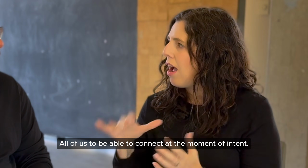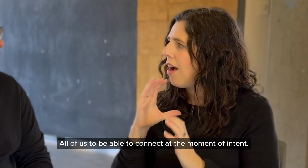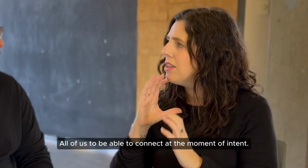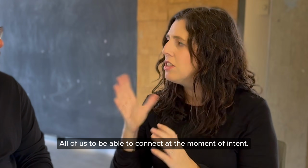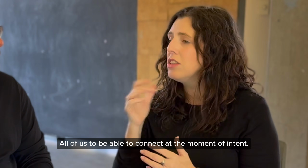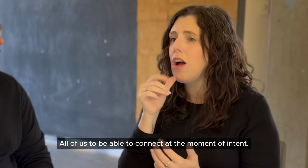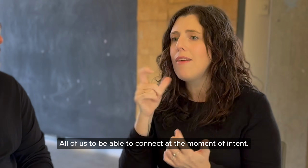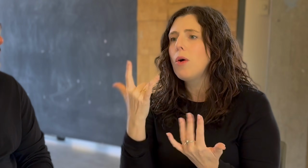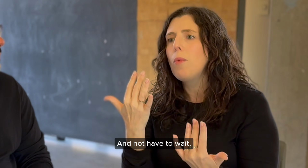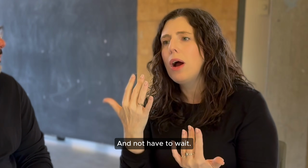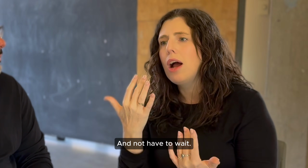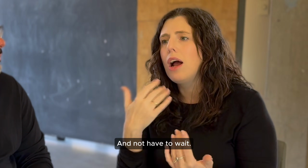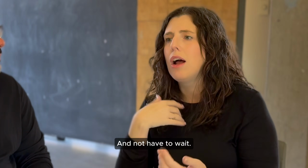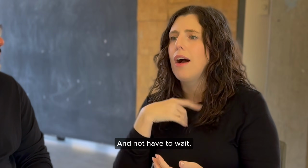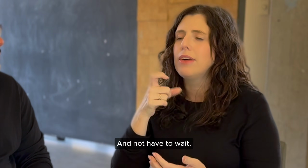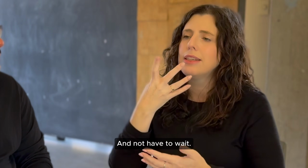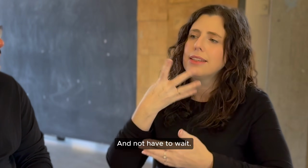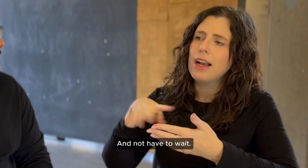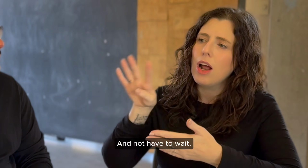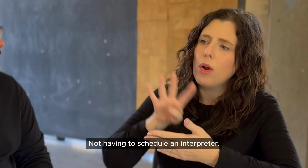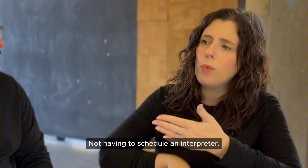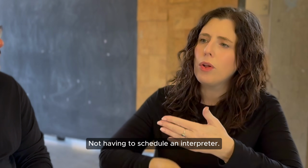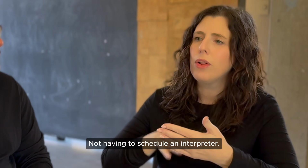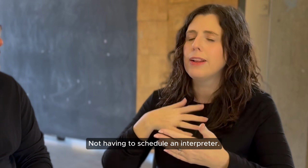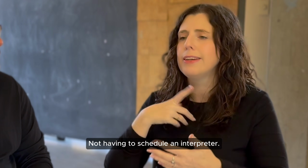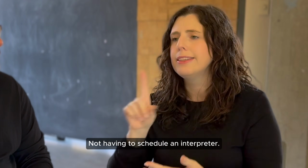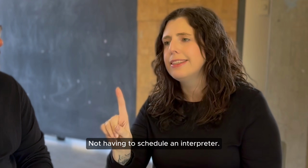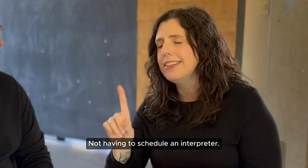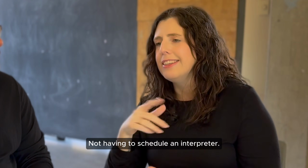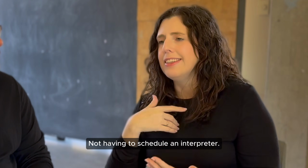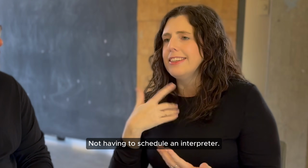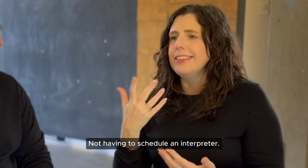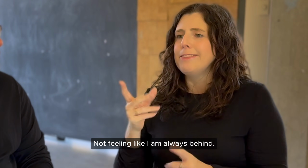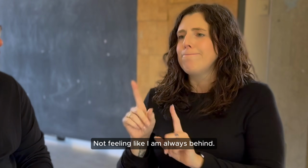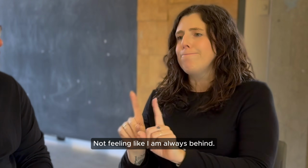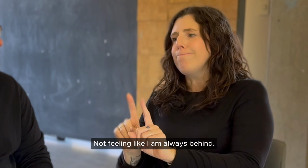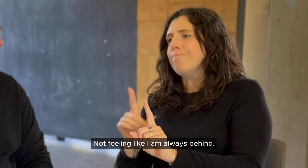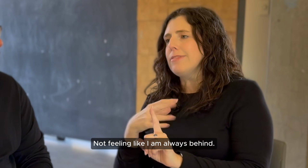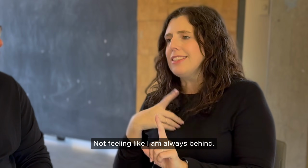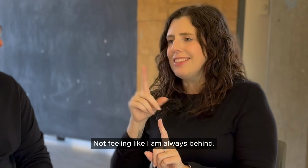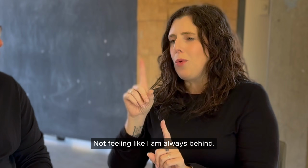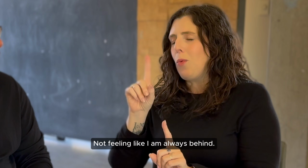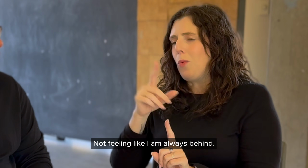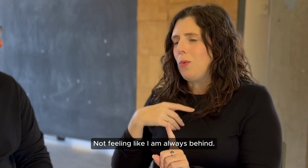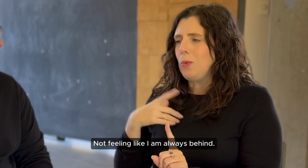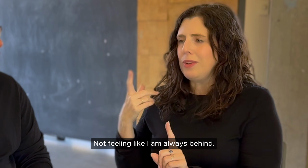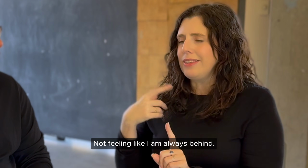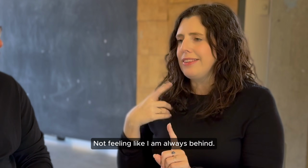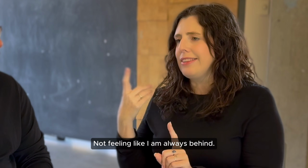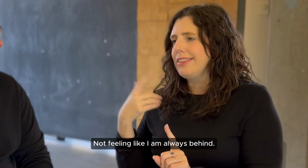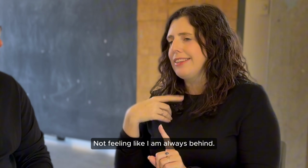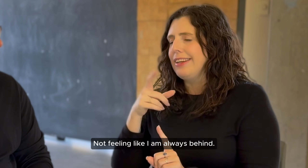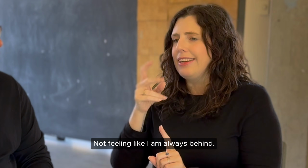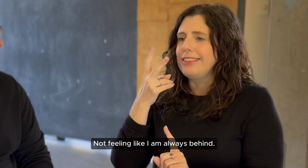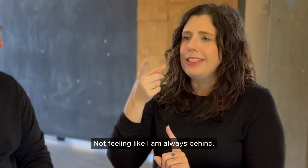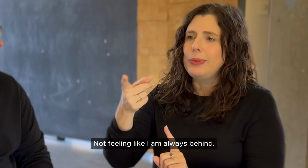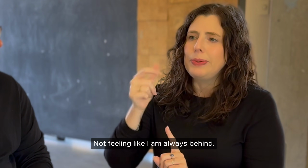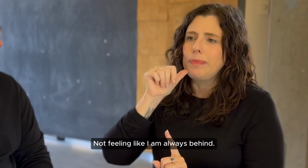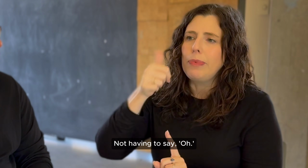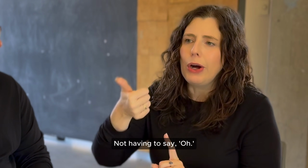of intent and not have to wait, not have to schedule an interpreter, not feel like I'm always behind, right? Not